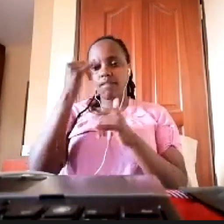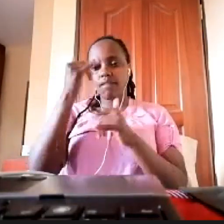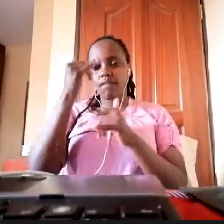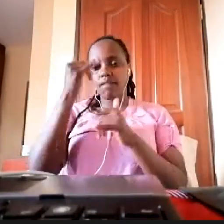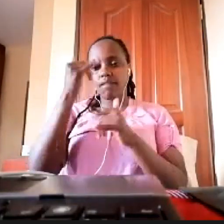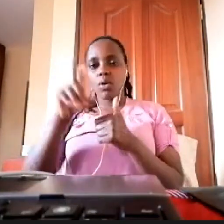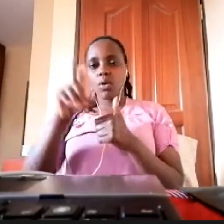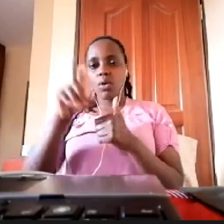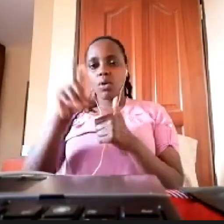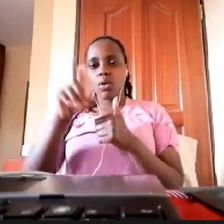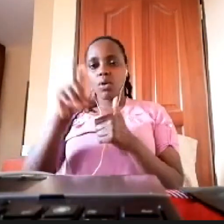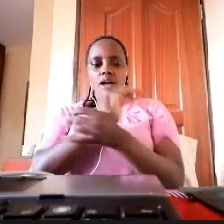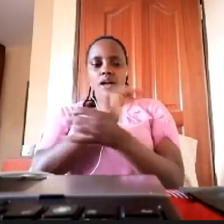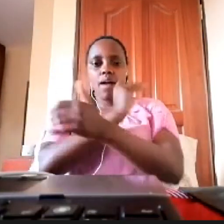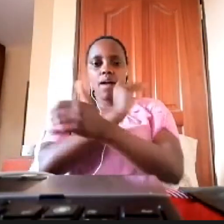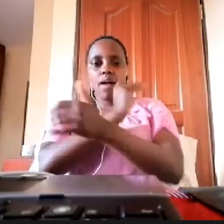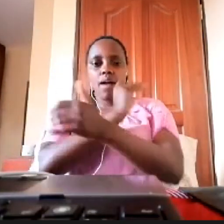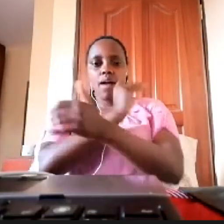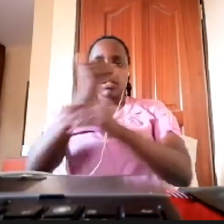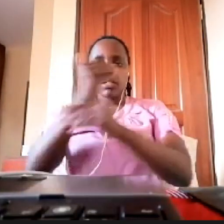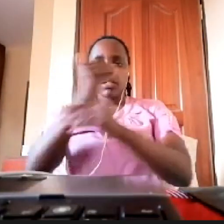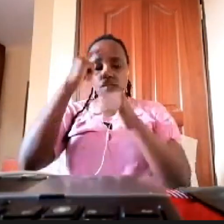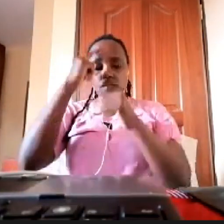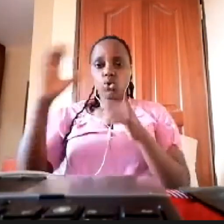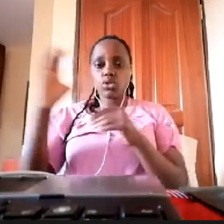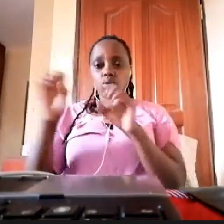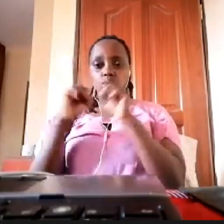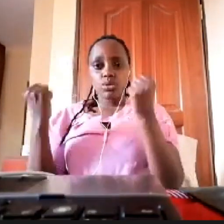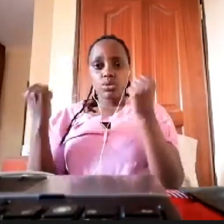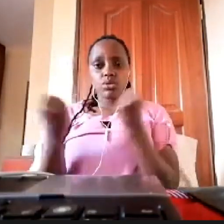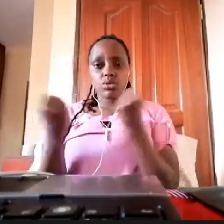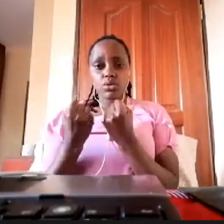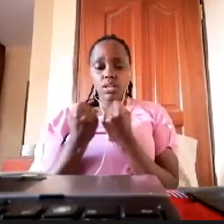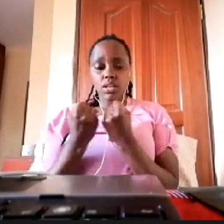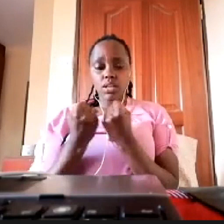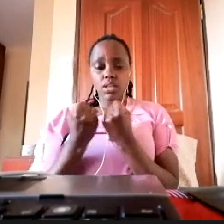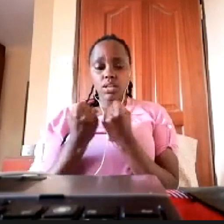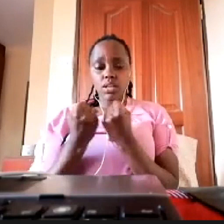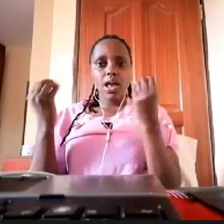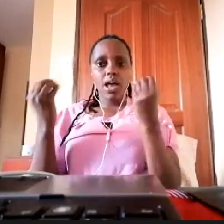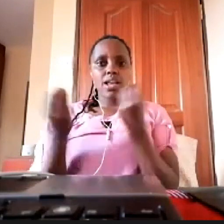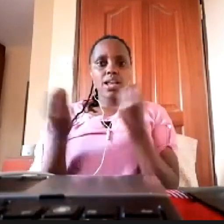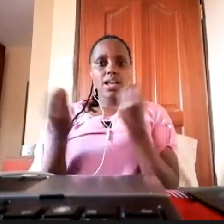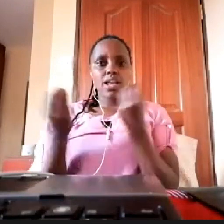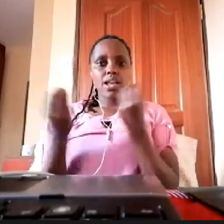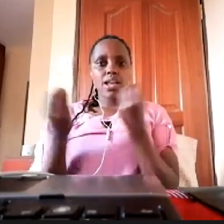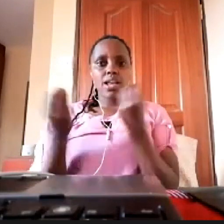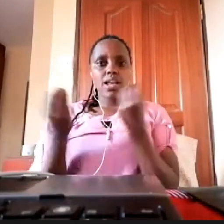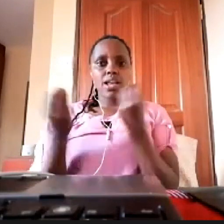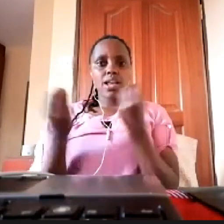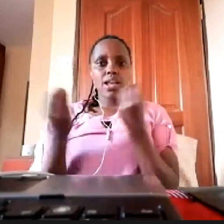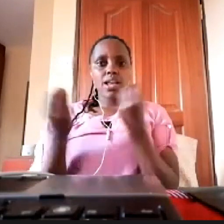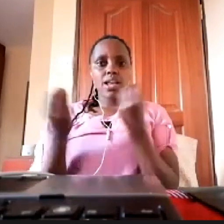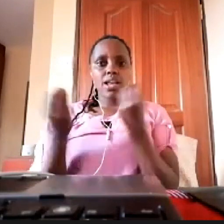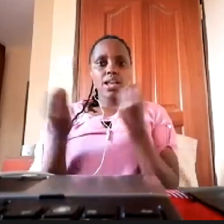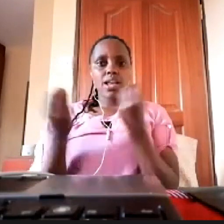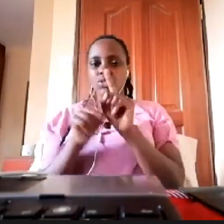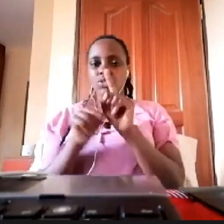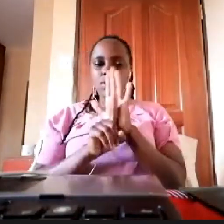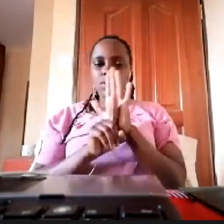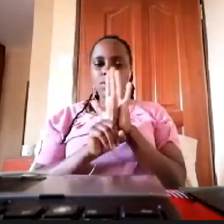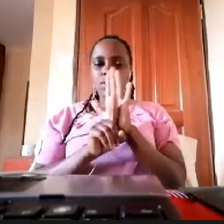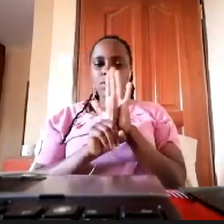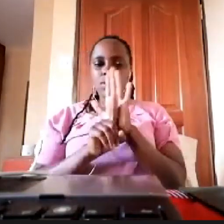we need to have capacity building for civil society organizations and incite civil society organizations to develop